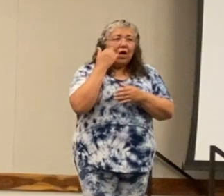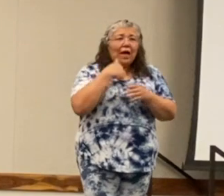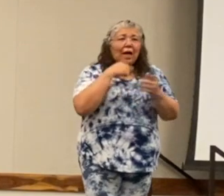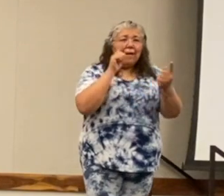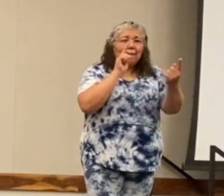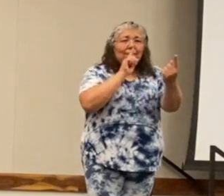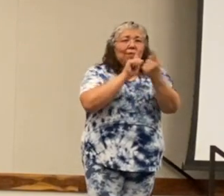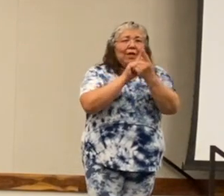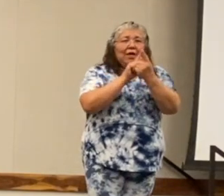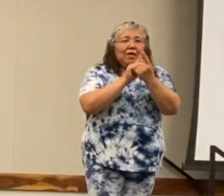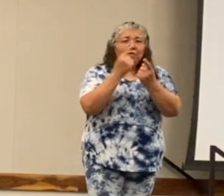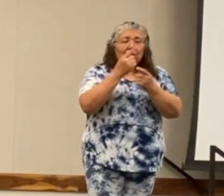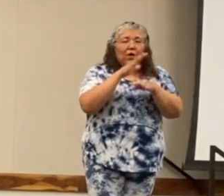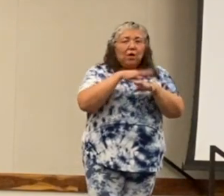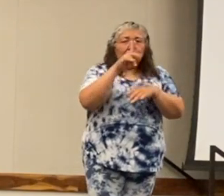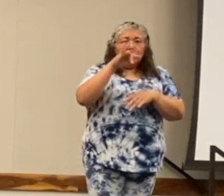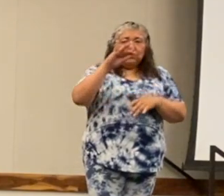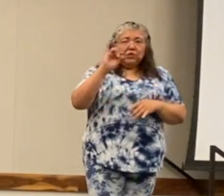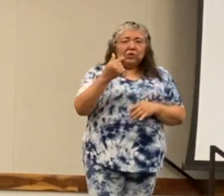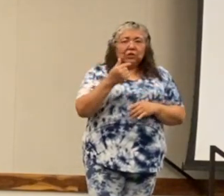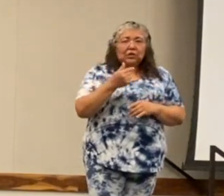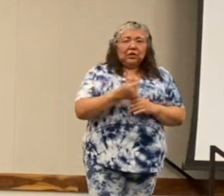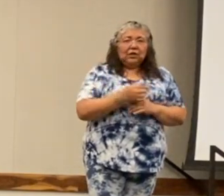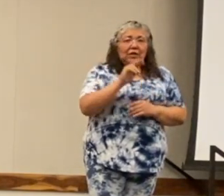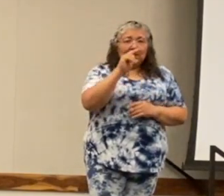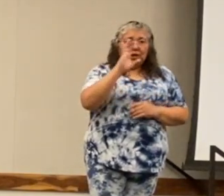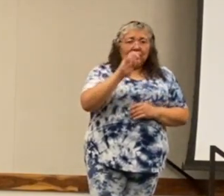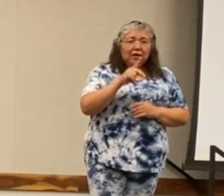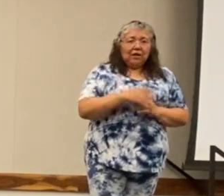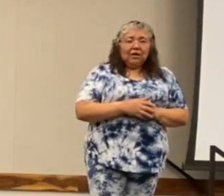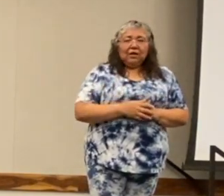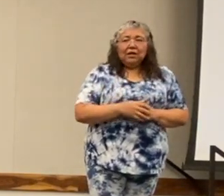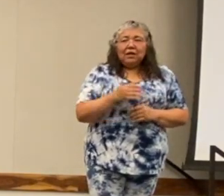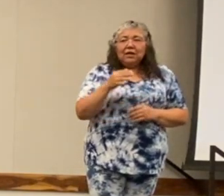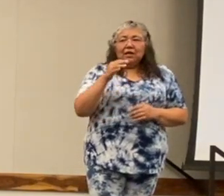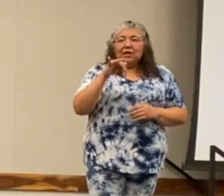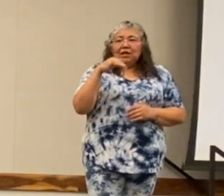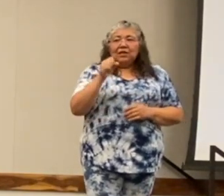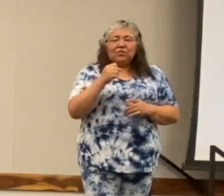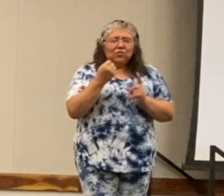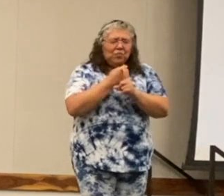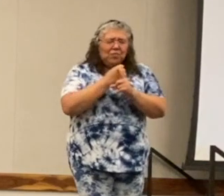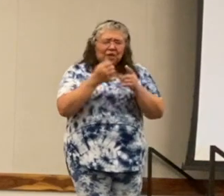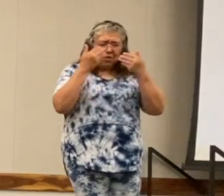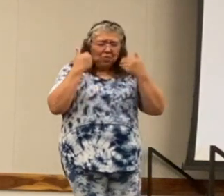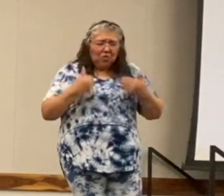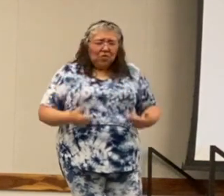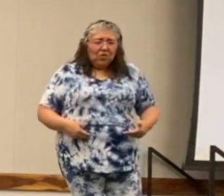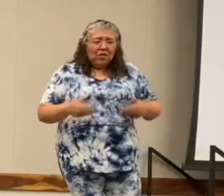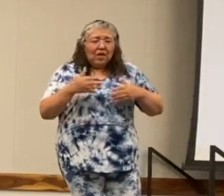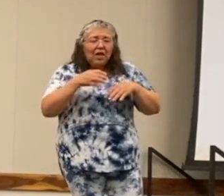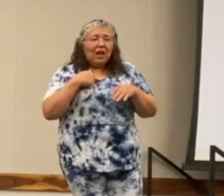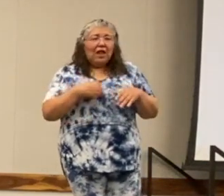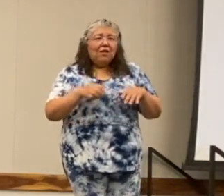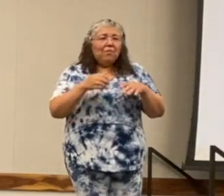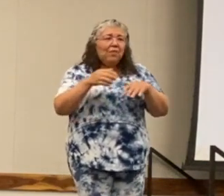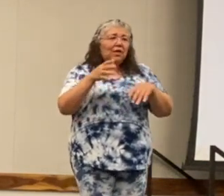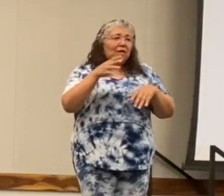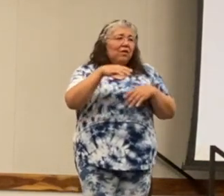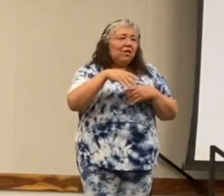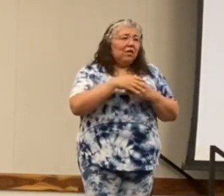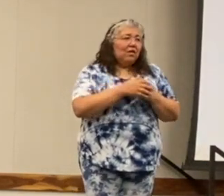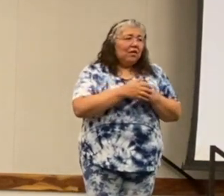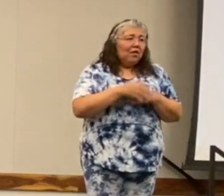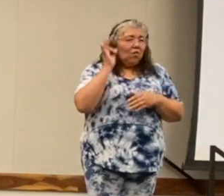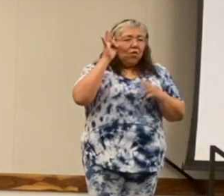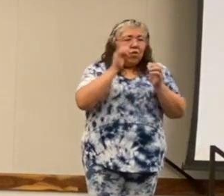by the name of Nick. Nick is an old male military guy, body just beat up and just bruised. And I've been witnessing to him forever. And